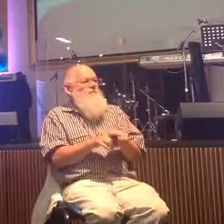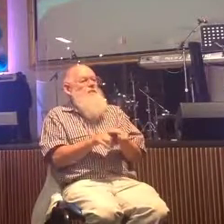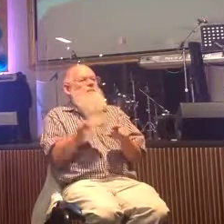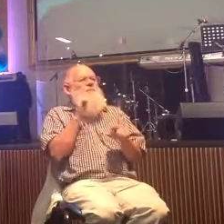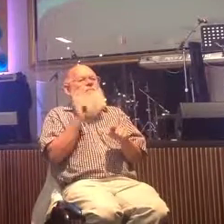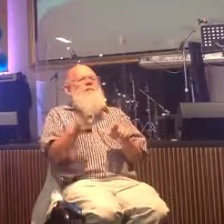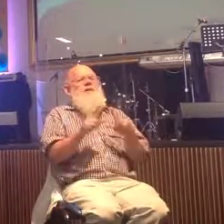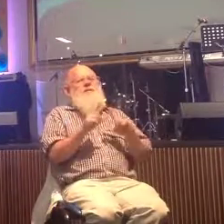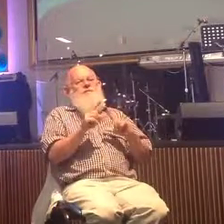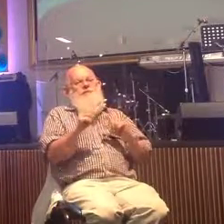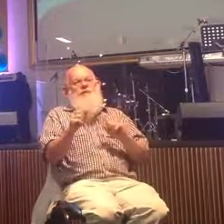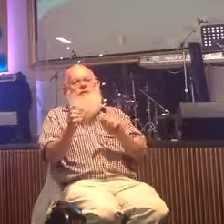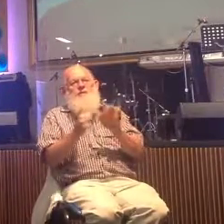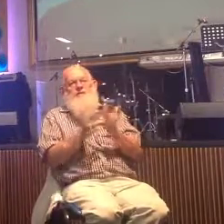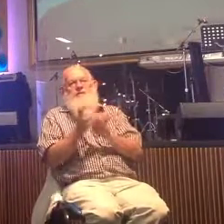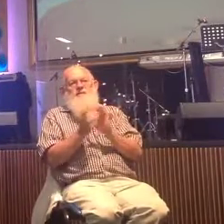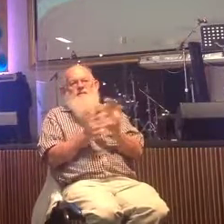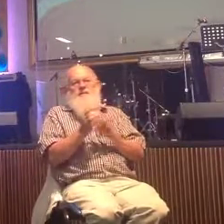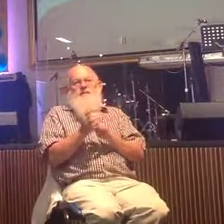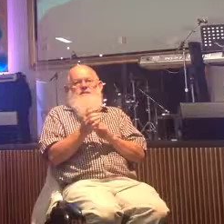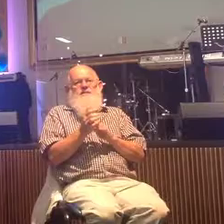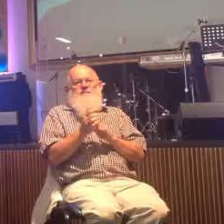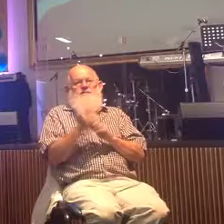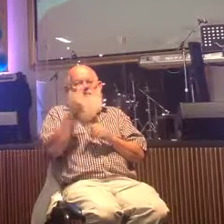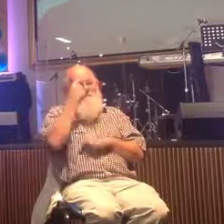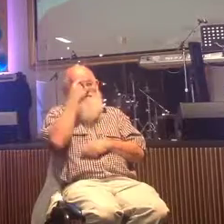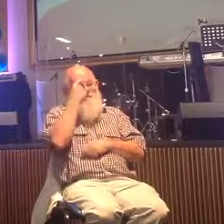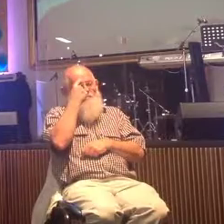is sometimes, where on earth has he taken us?